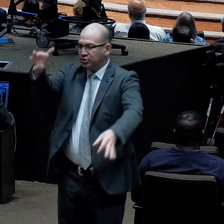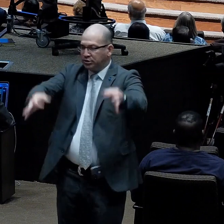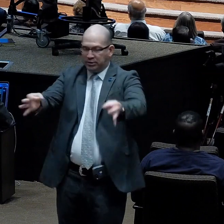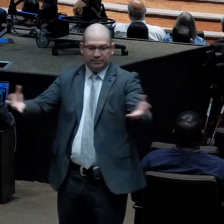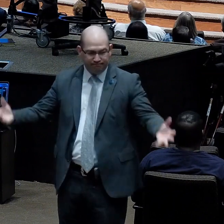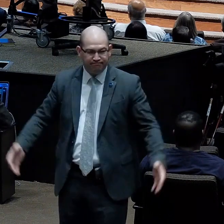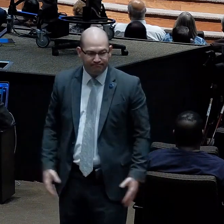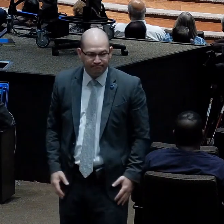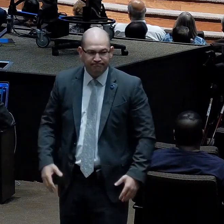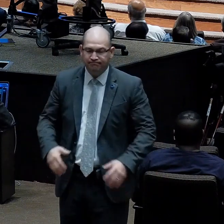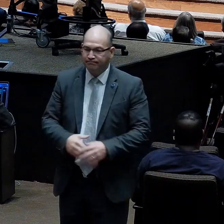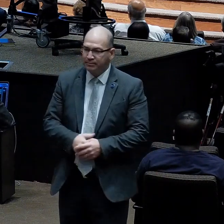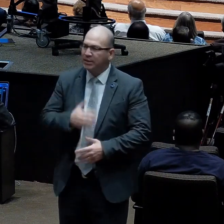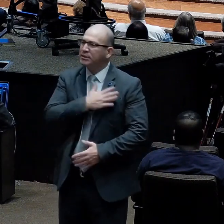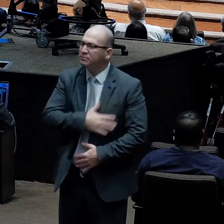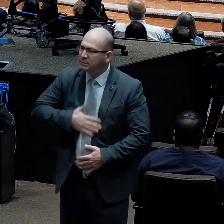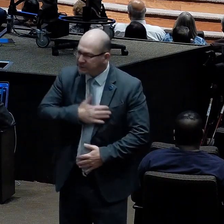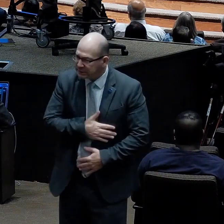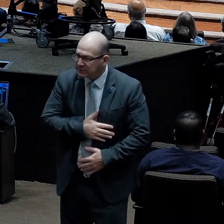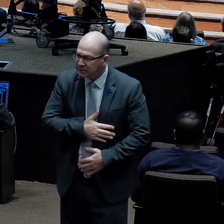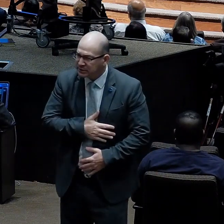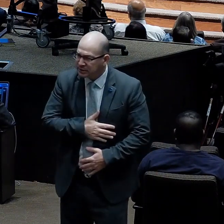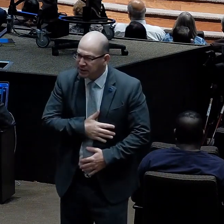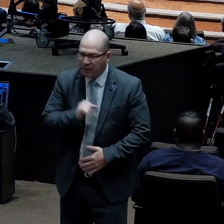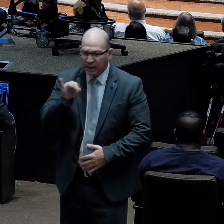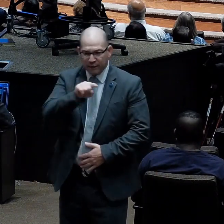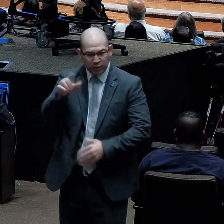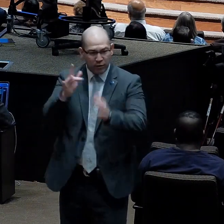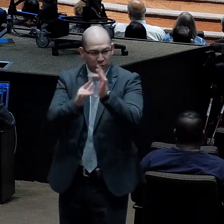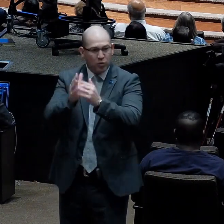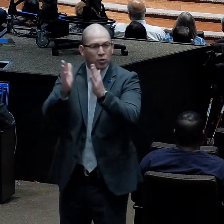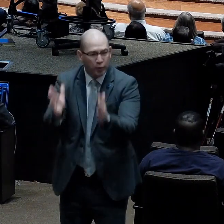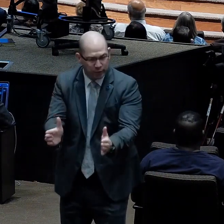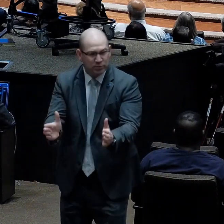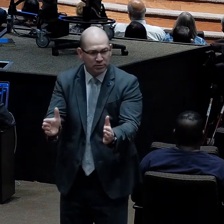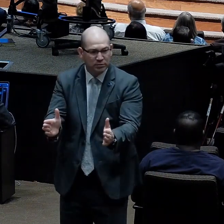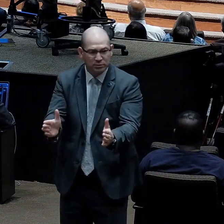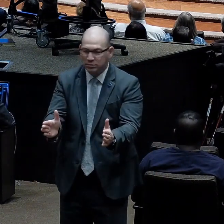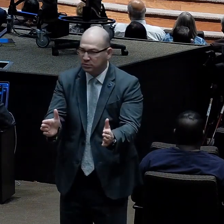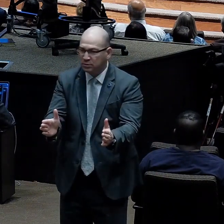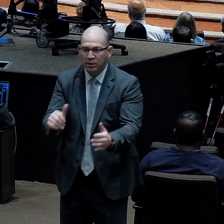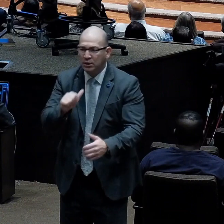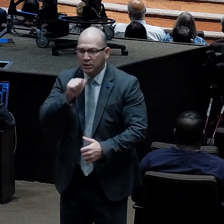Please, if you are not